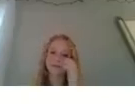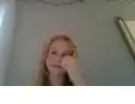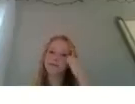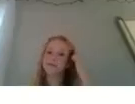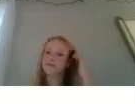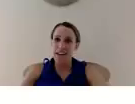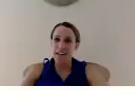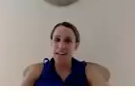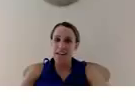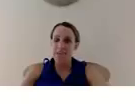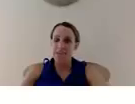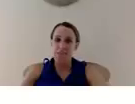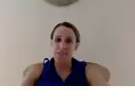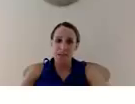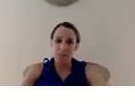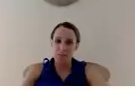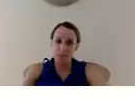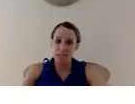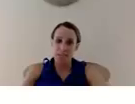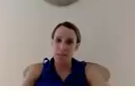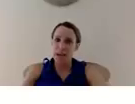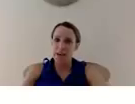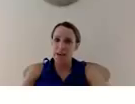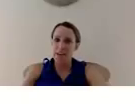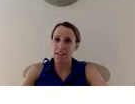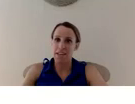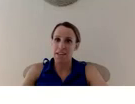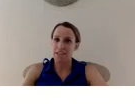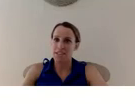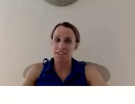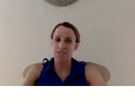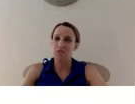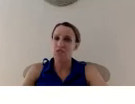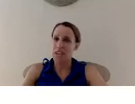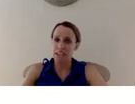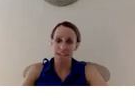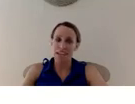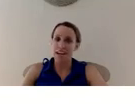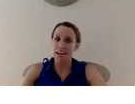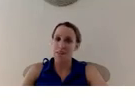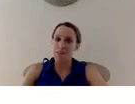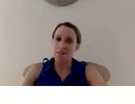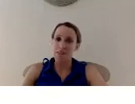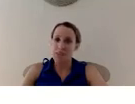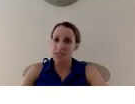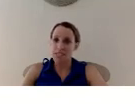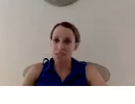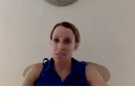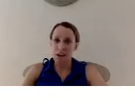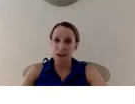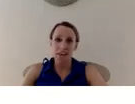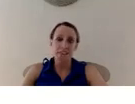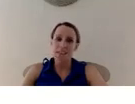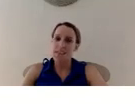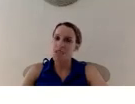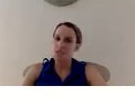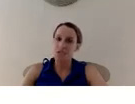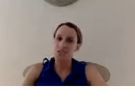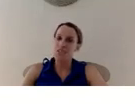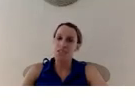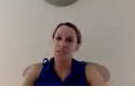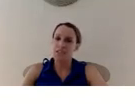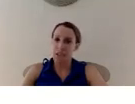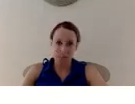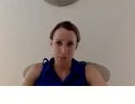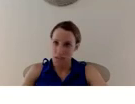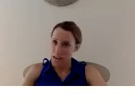subject area um is just absolutely inspiring i think it's it's great um your experiences that you've had everything that you've